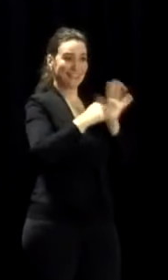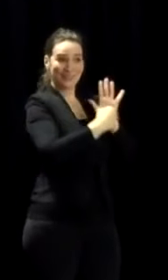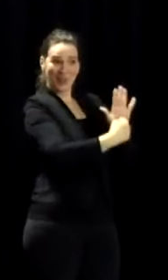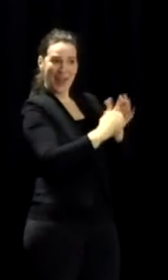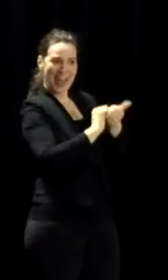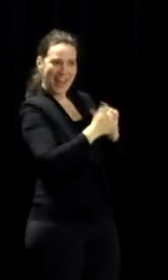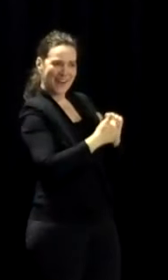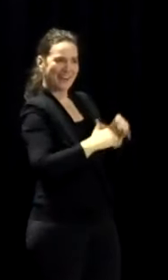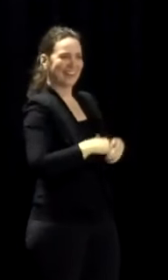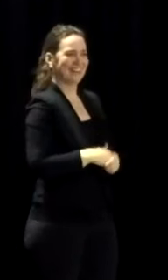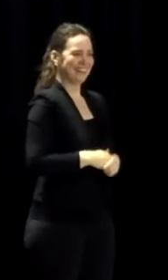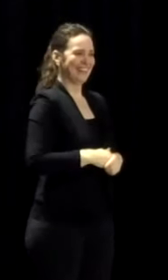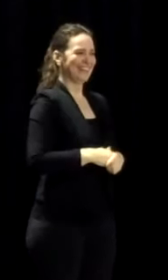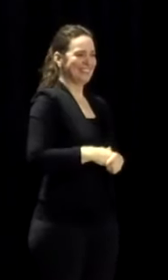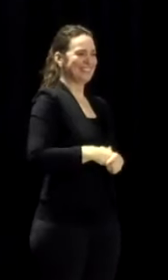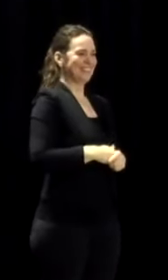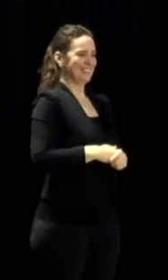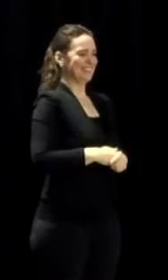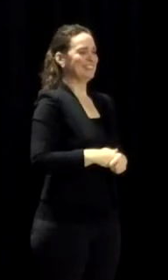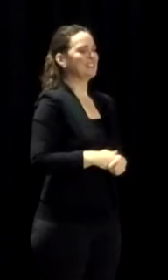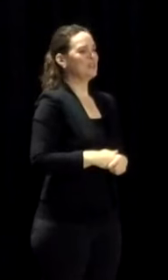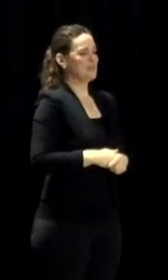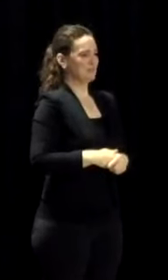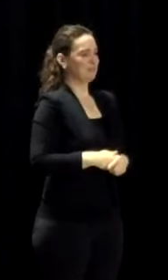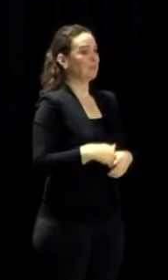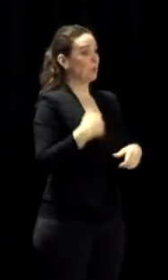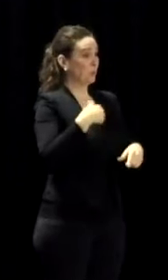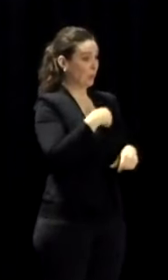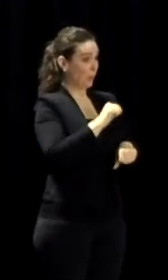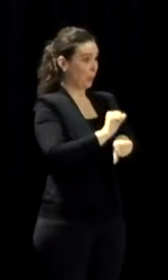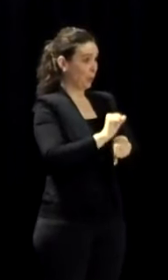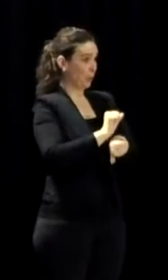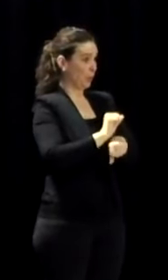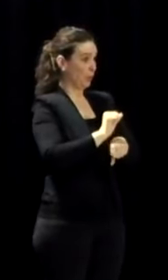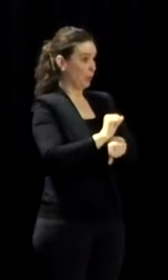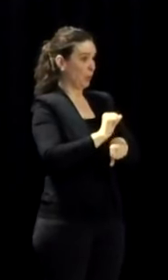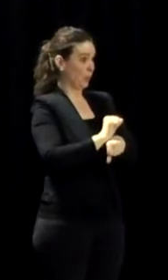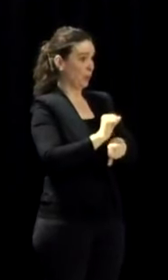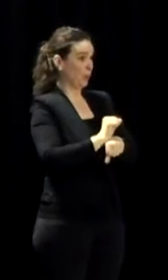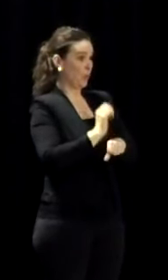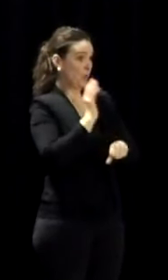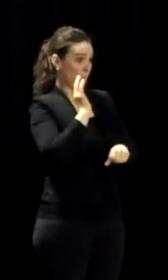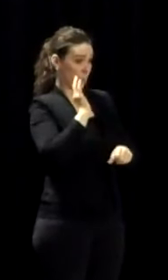Men, and there will be the senior Tai Chi class